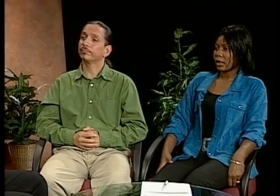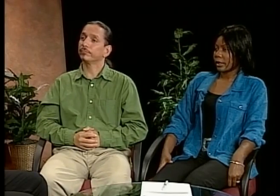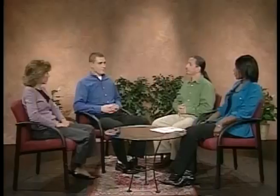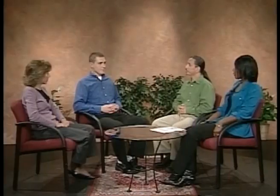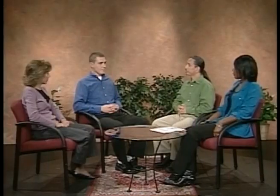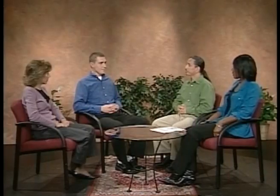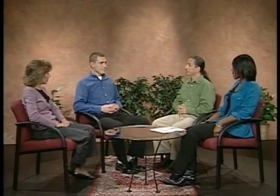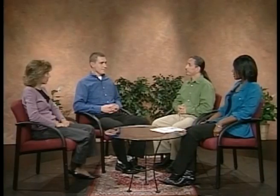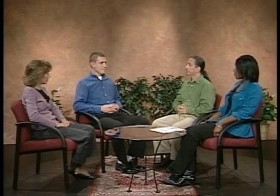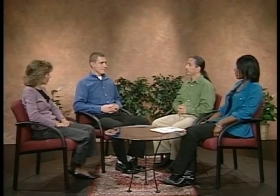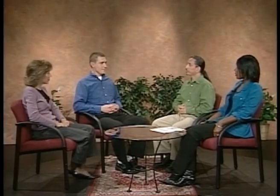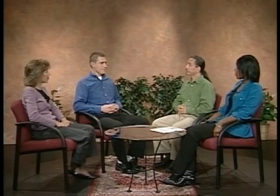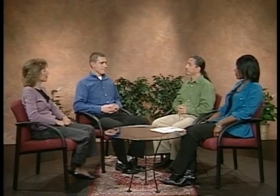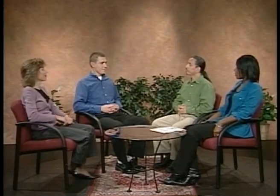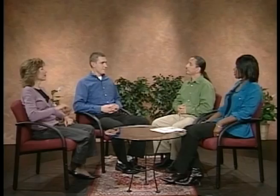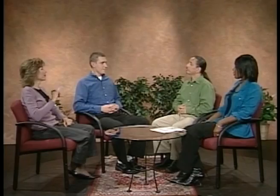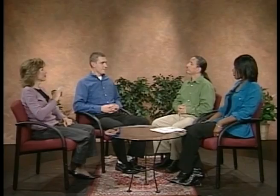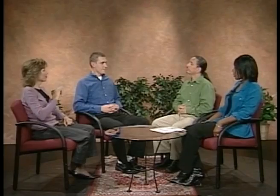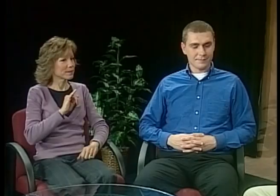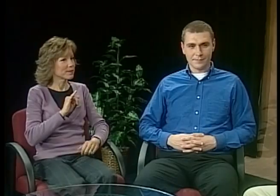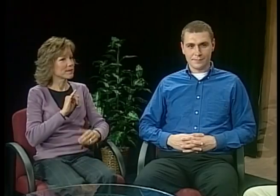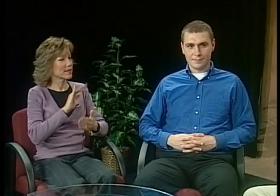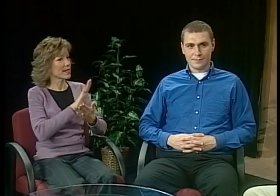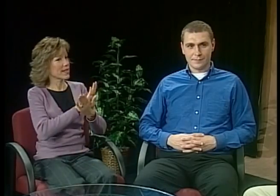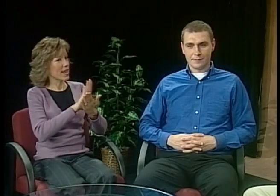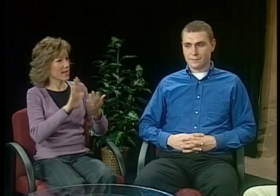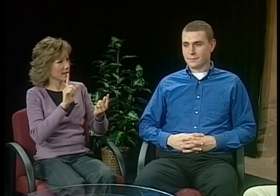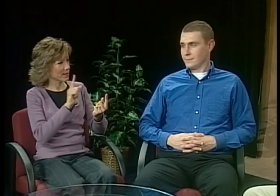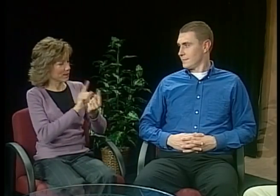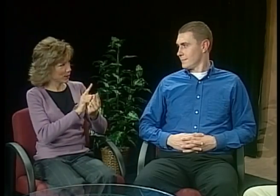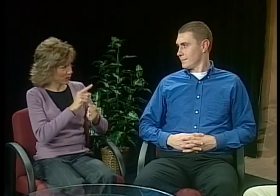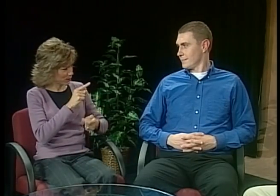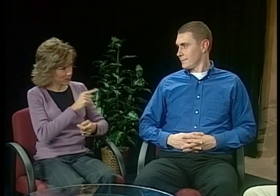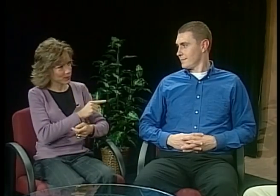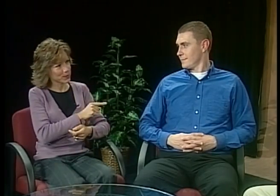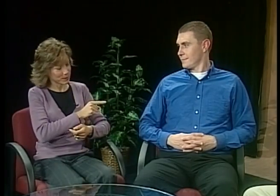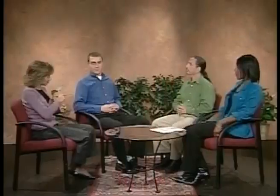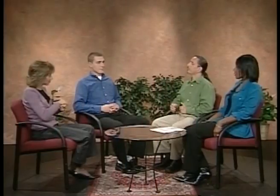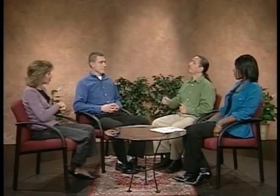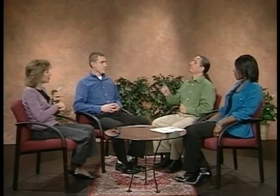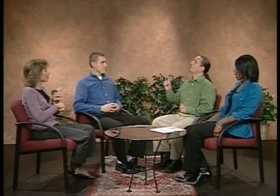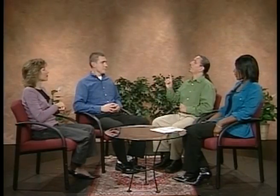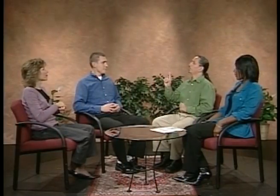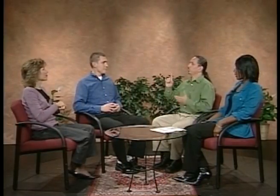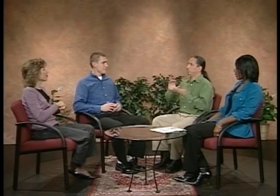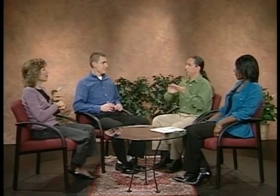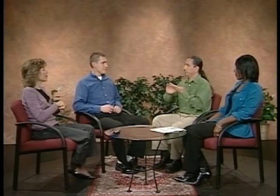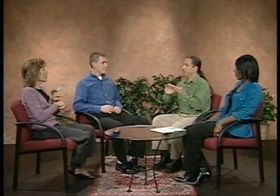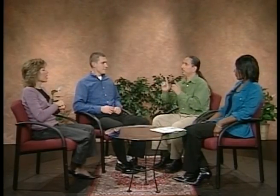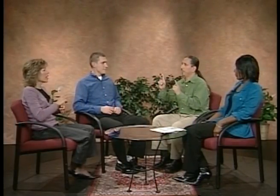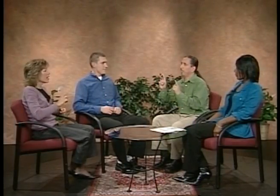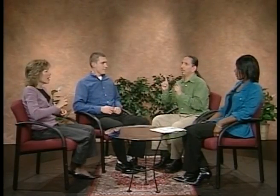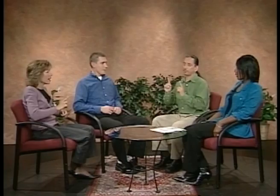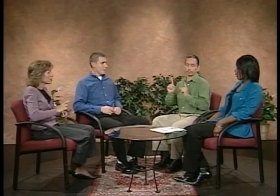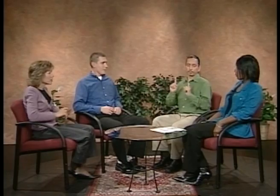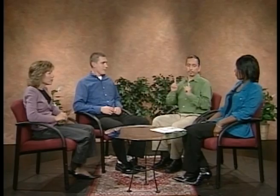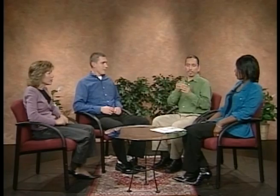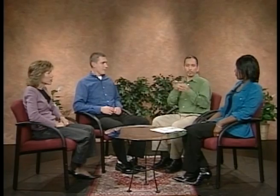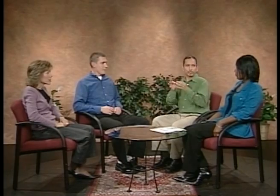Okay, nice to meet you, Mr. Sidroff. We're going to talk about today Actually, if we could just